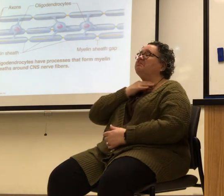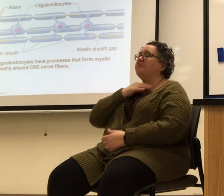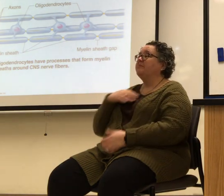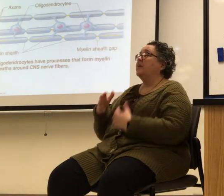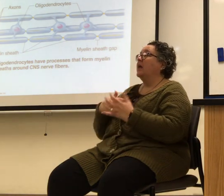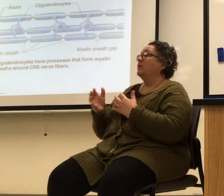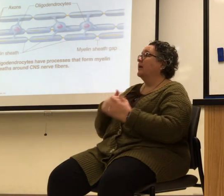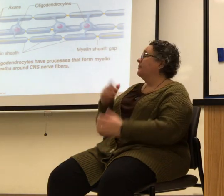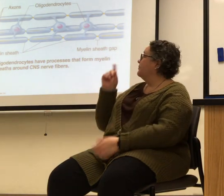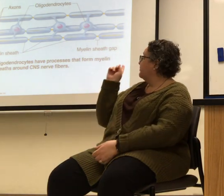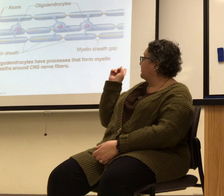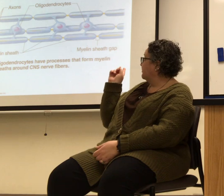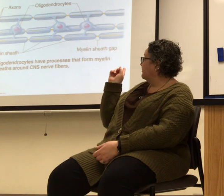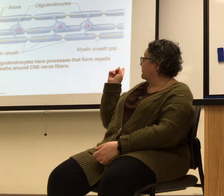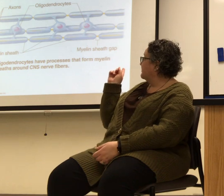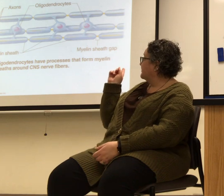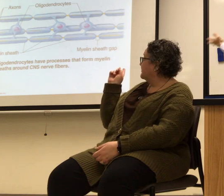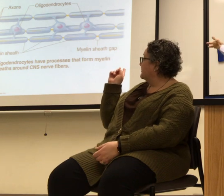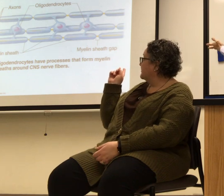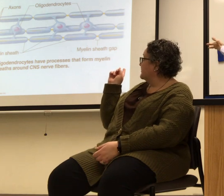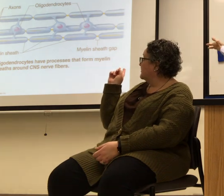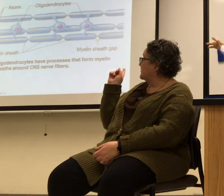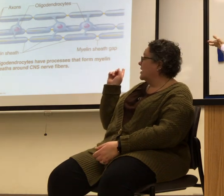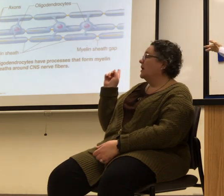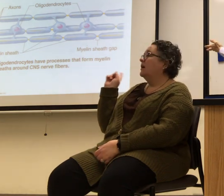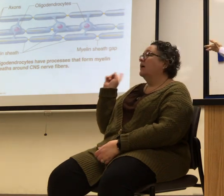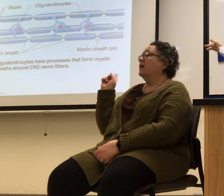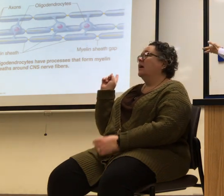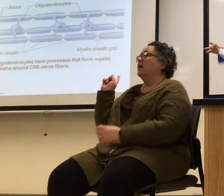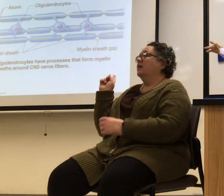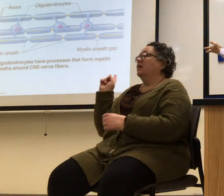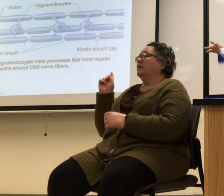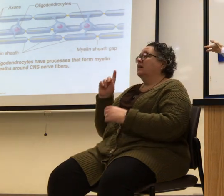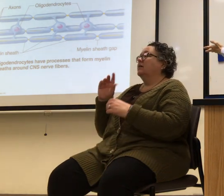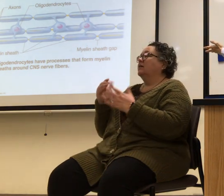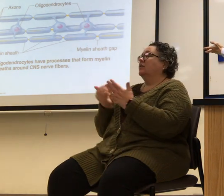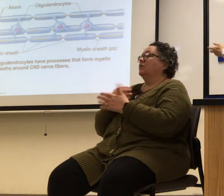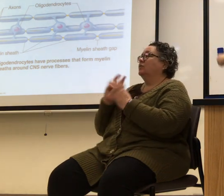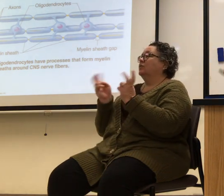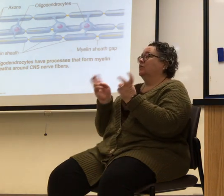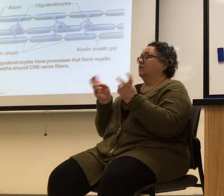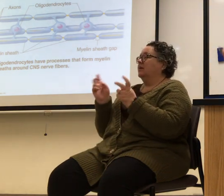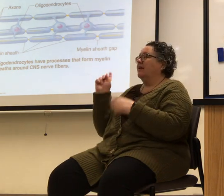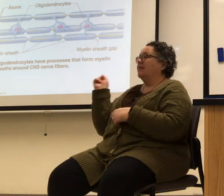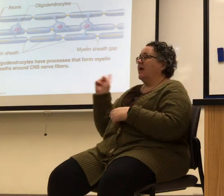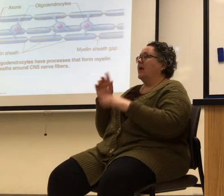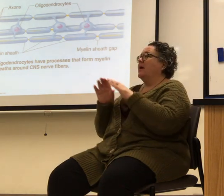around CNS nerve fibers. So they basically myelinate axons of the CNS,